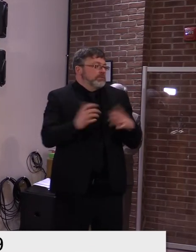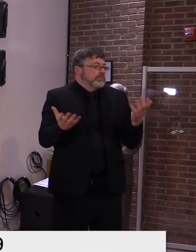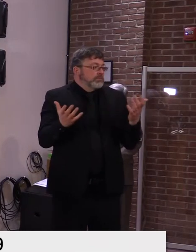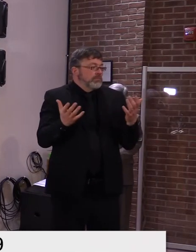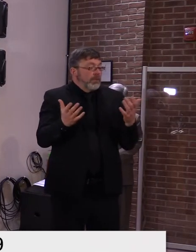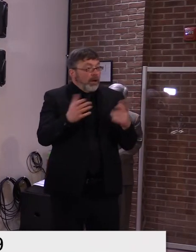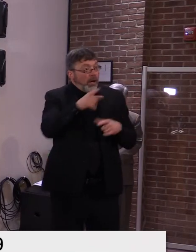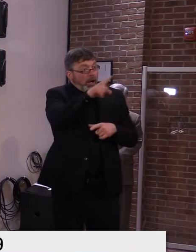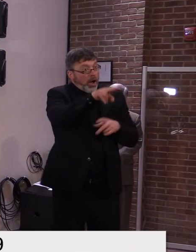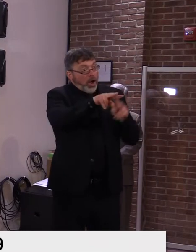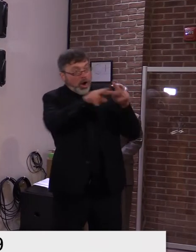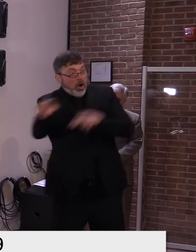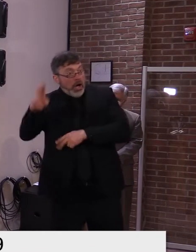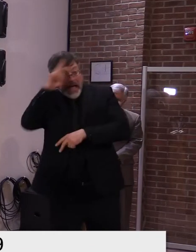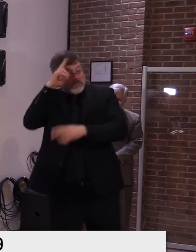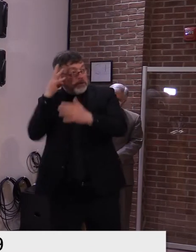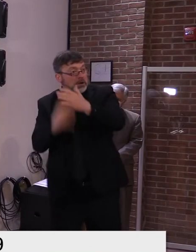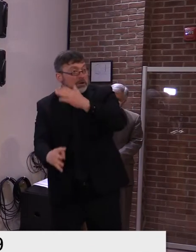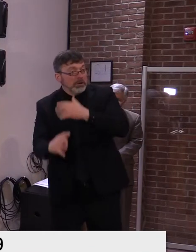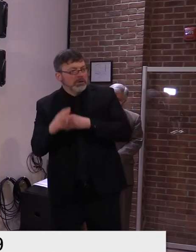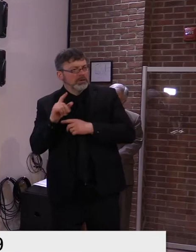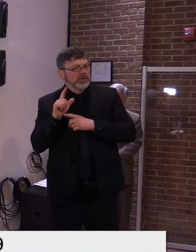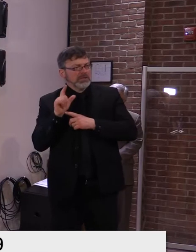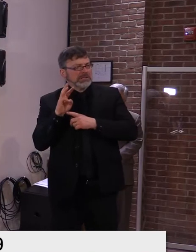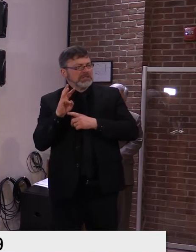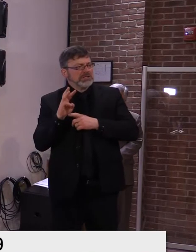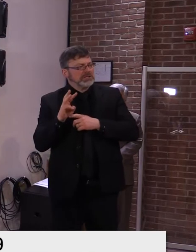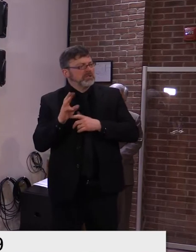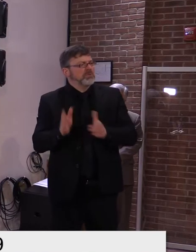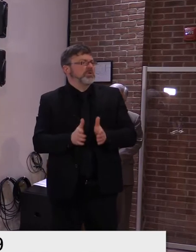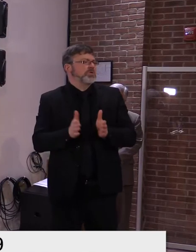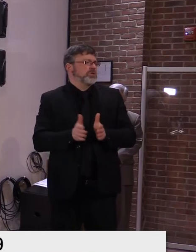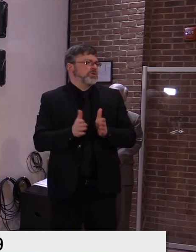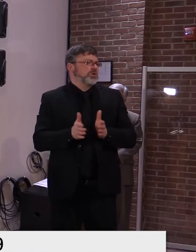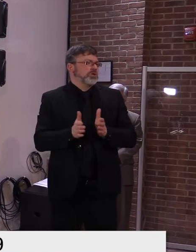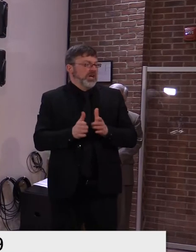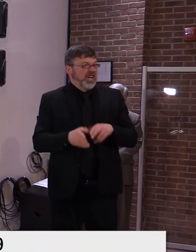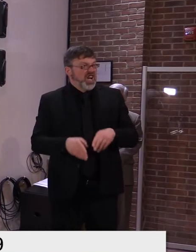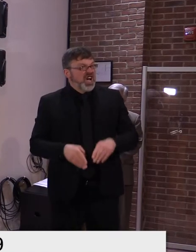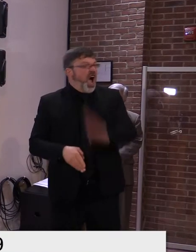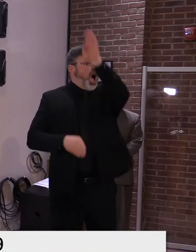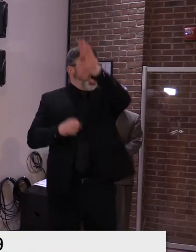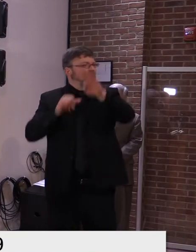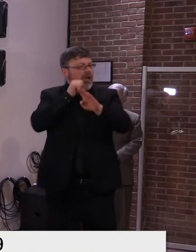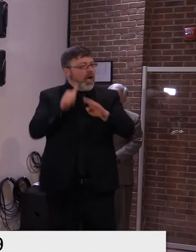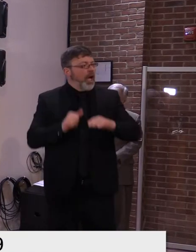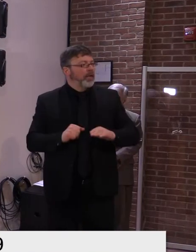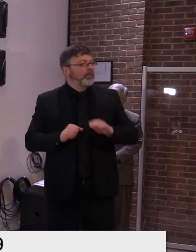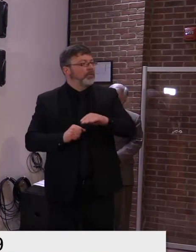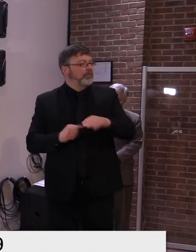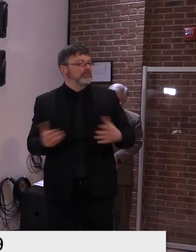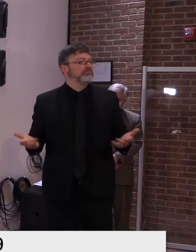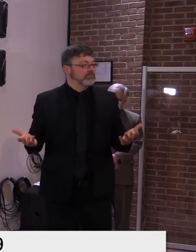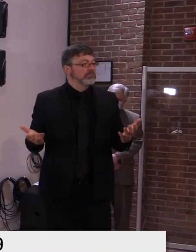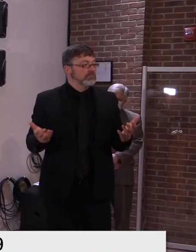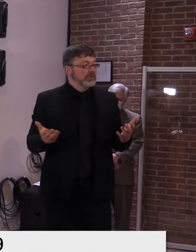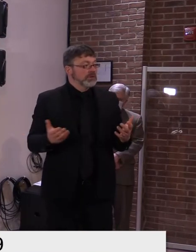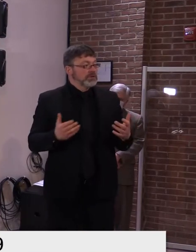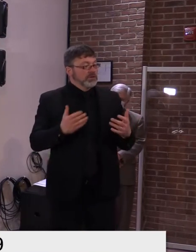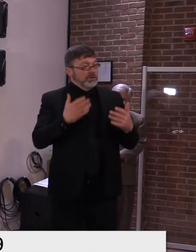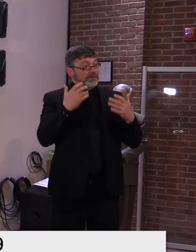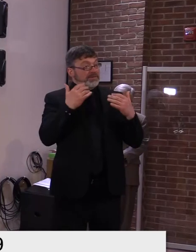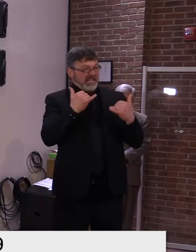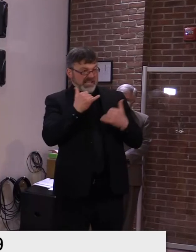as a result. So when we look at the number, that's leveled out. In fact, it's still declining.